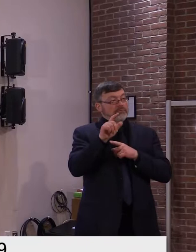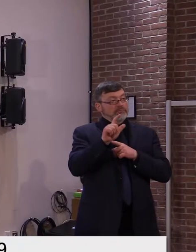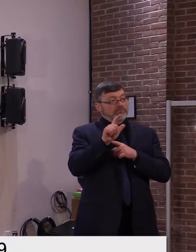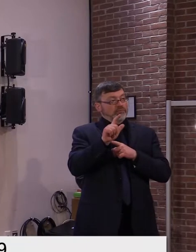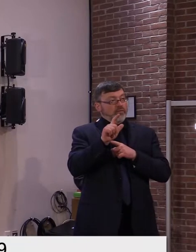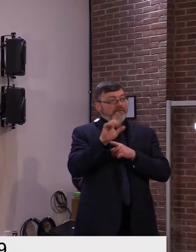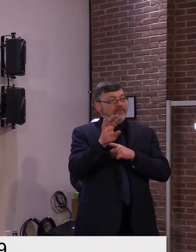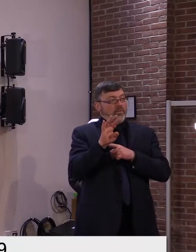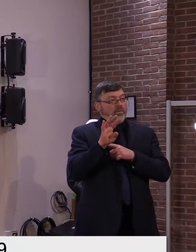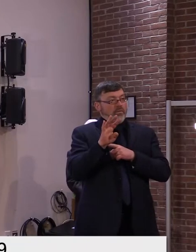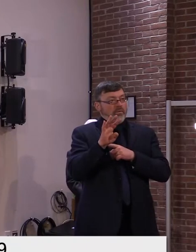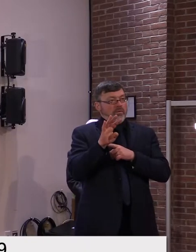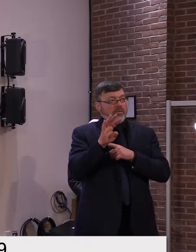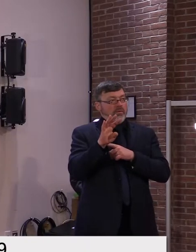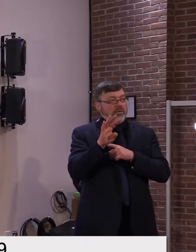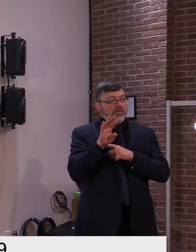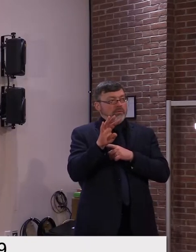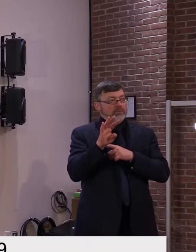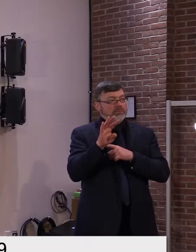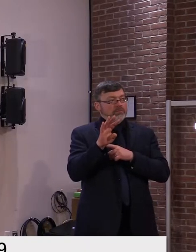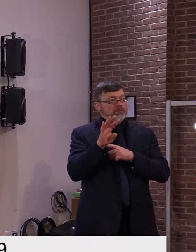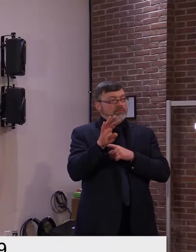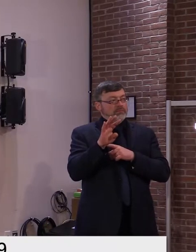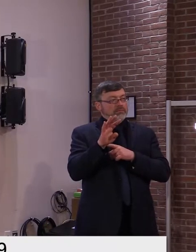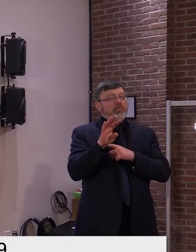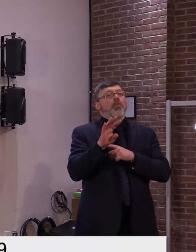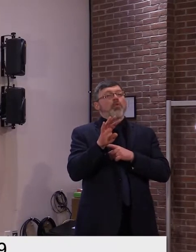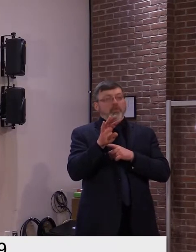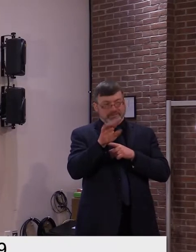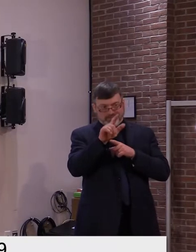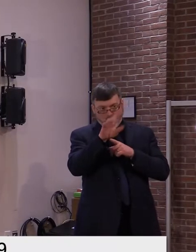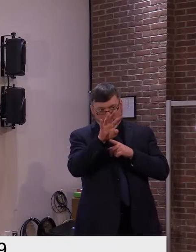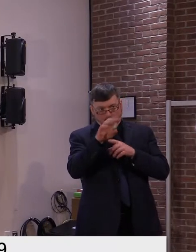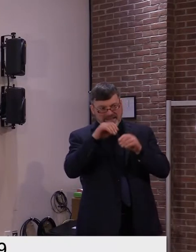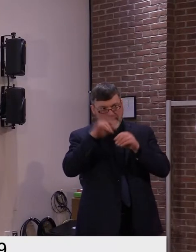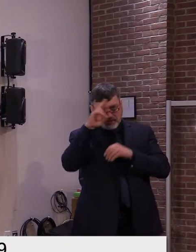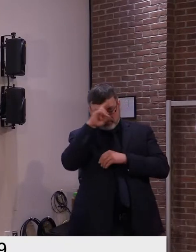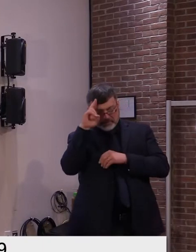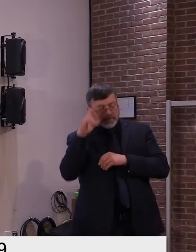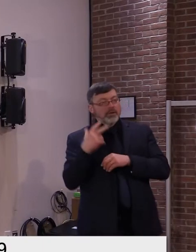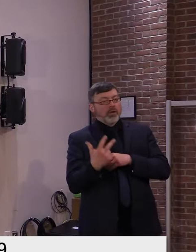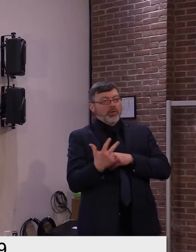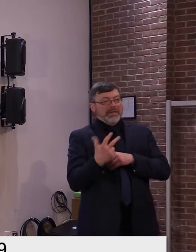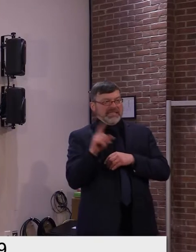ICU, and a positivity rate 1.3%.